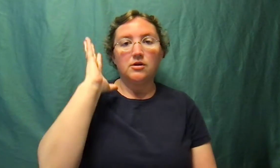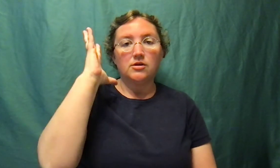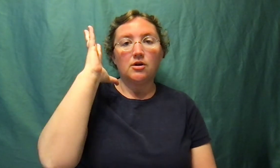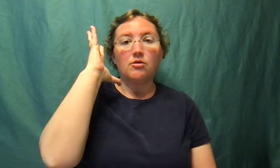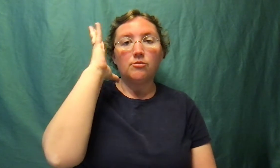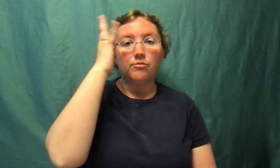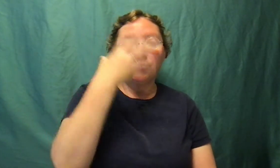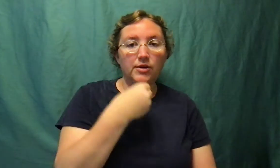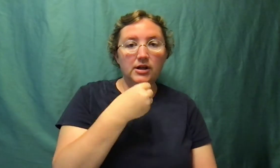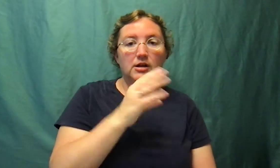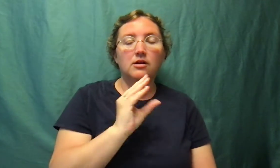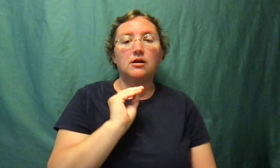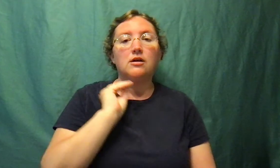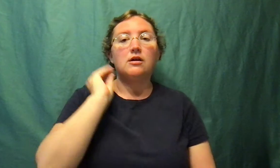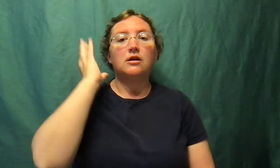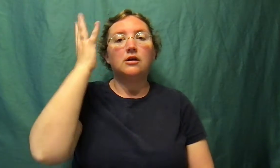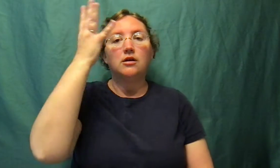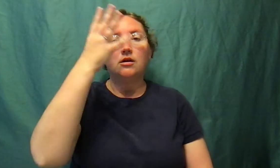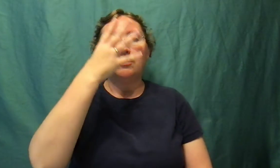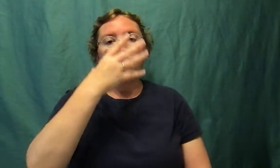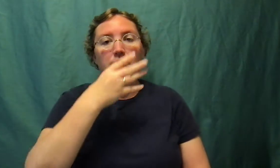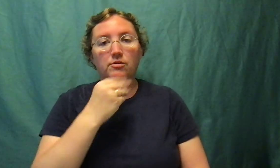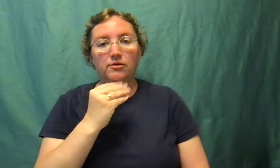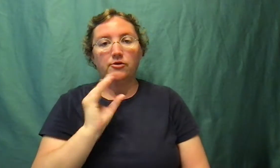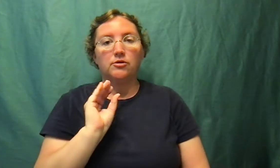So, pretty, beautiful,